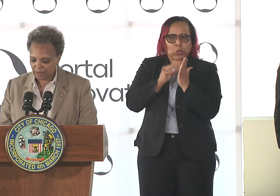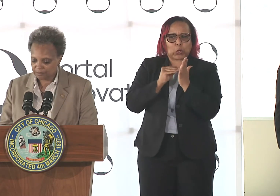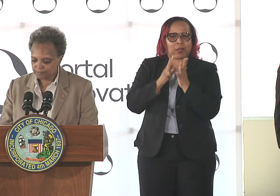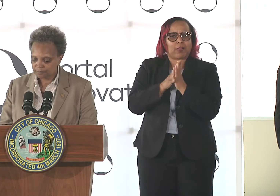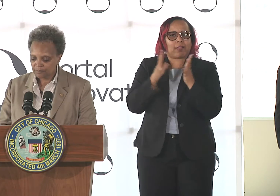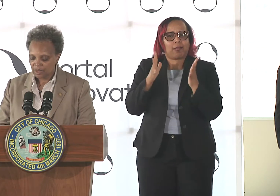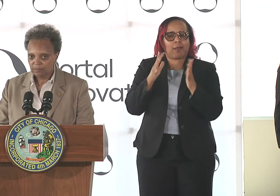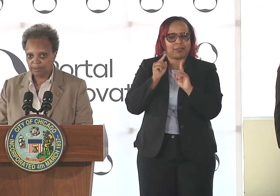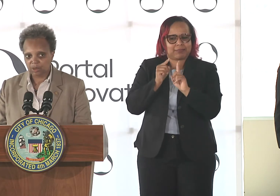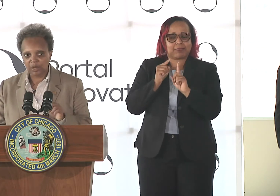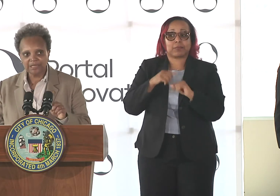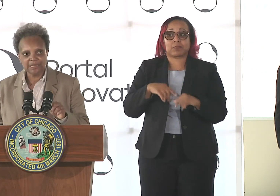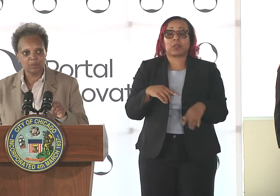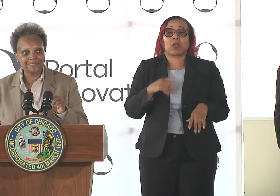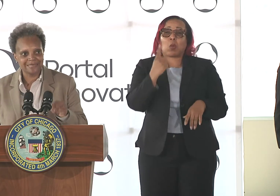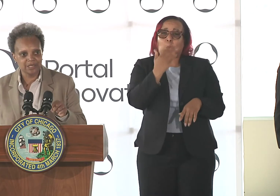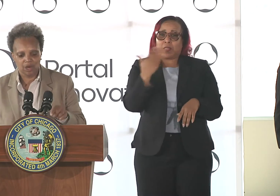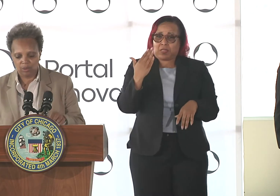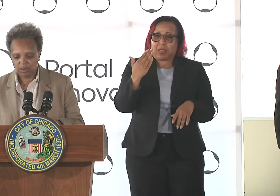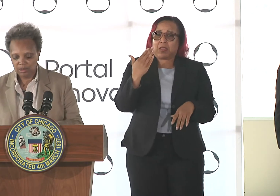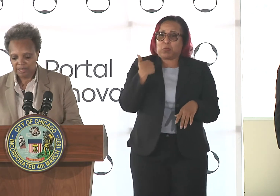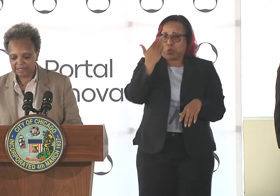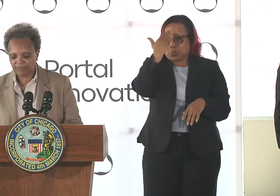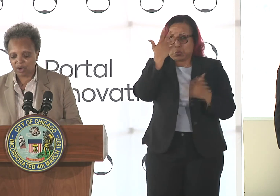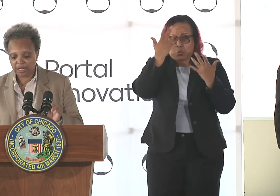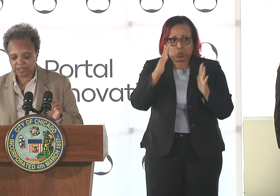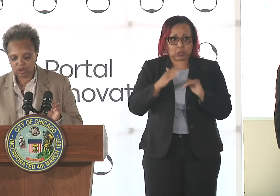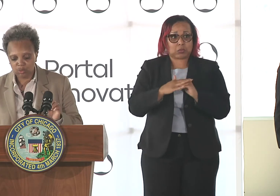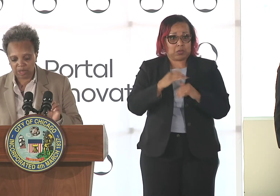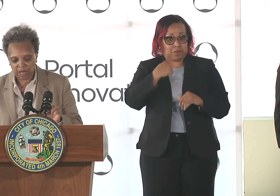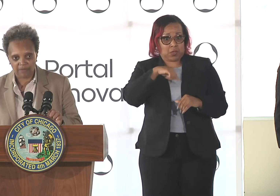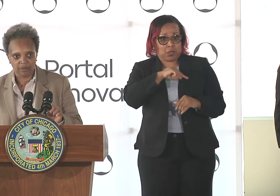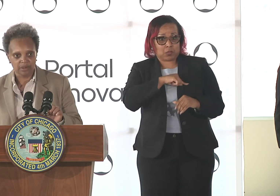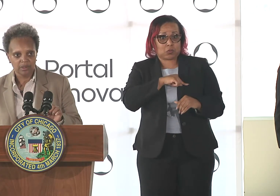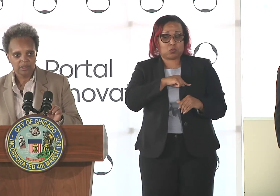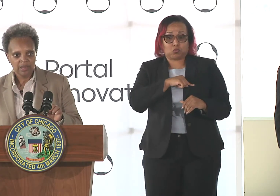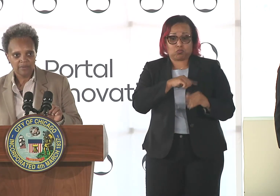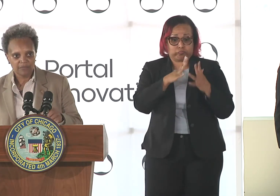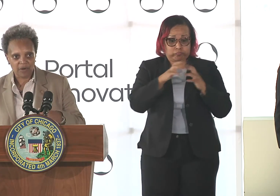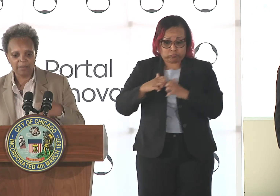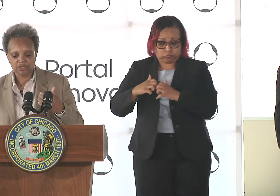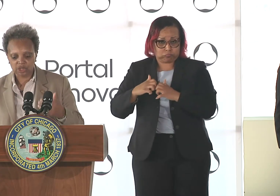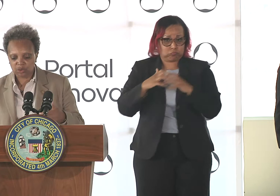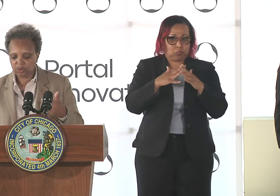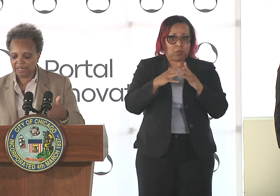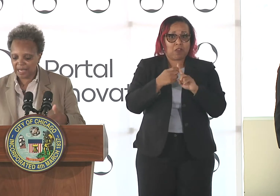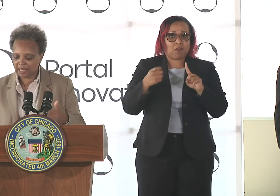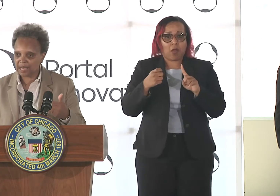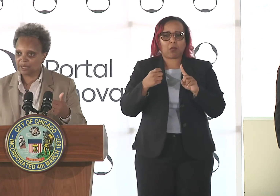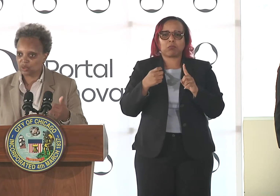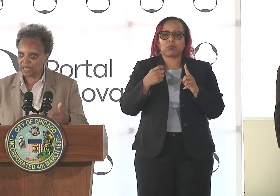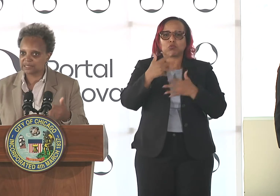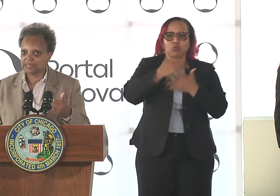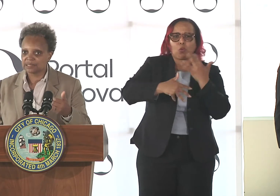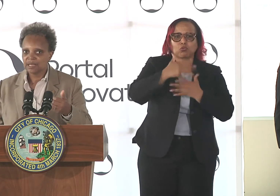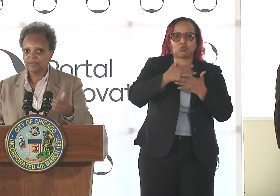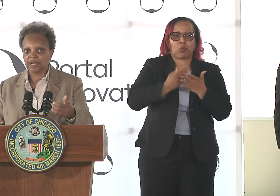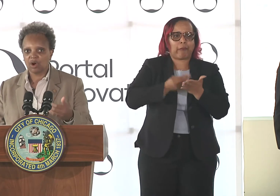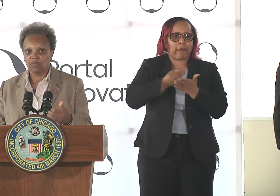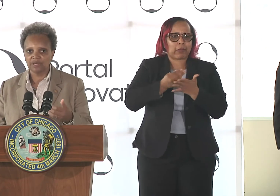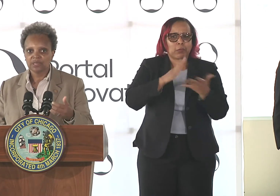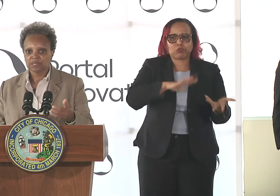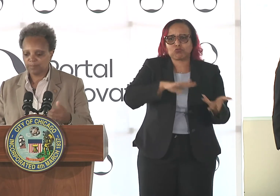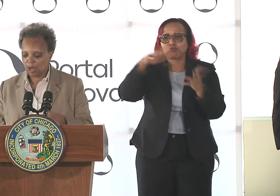lot about. But the one thing that we did know is that for us to recover from the social and economic crises